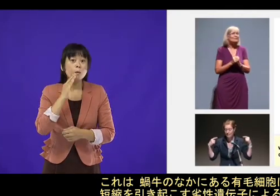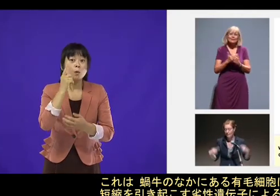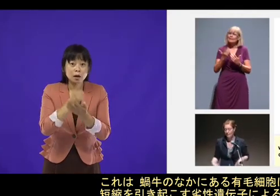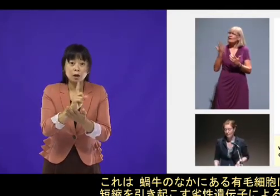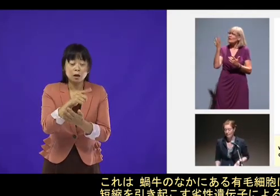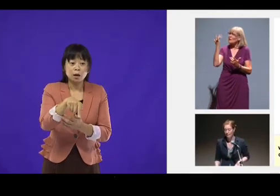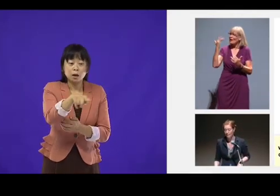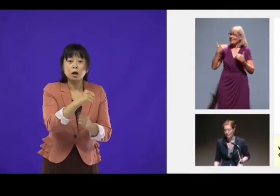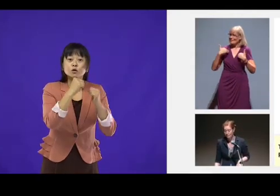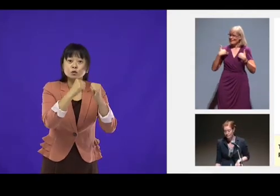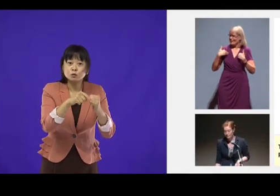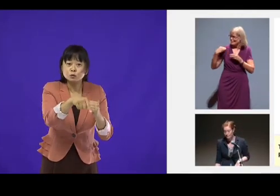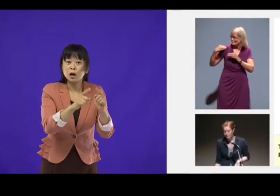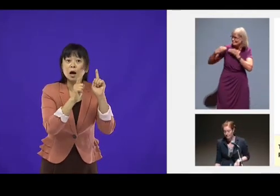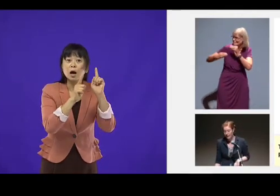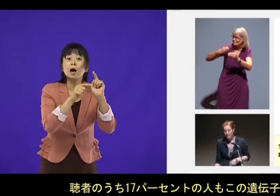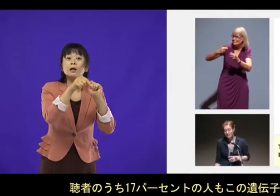cochlea.